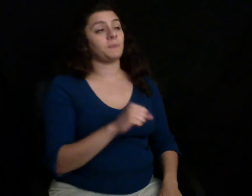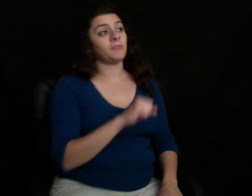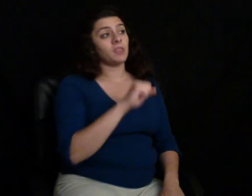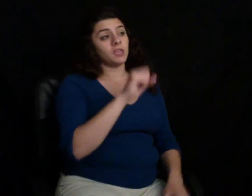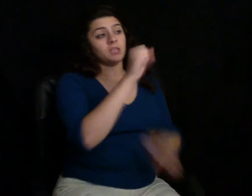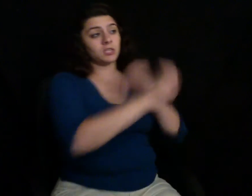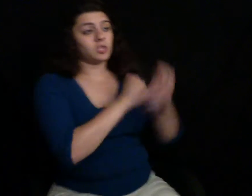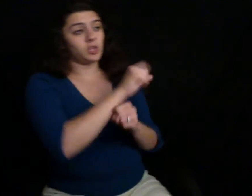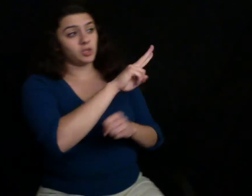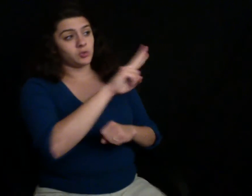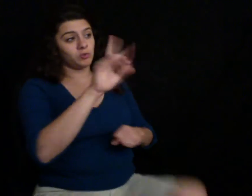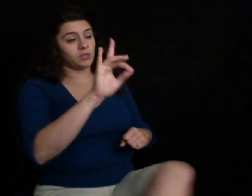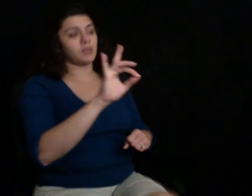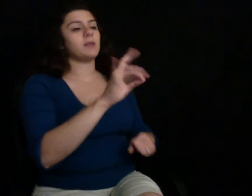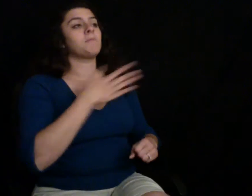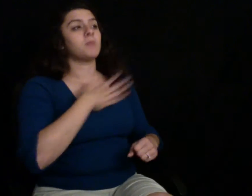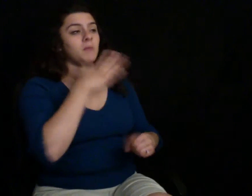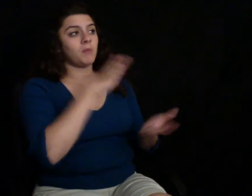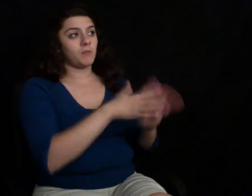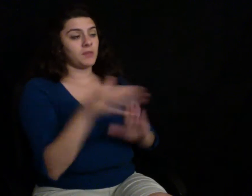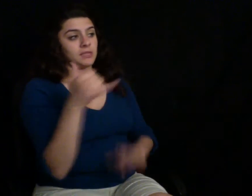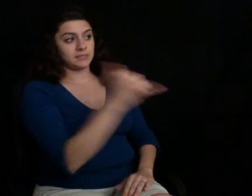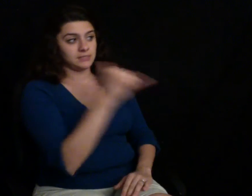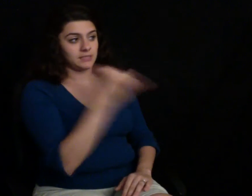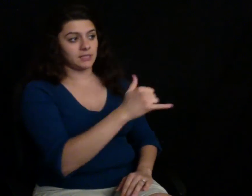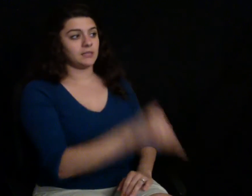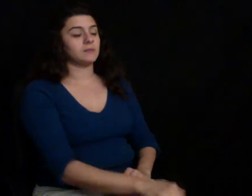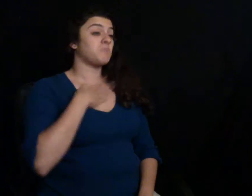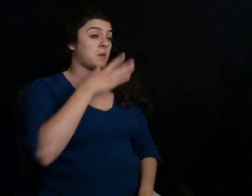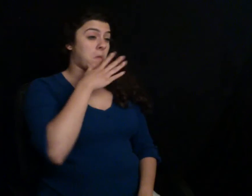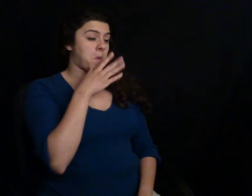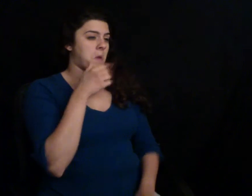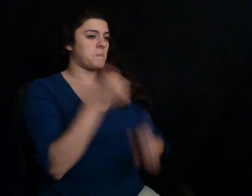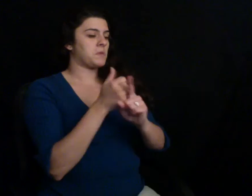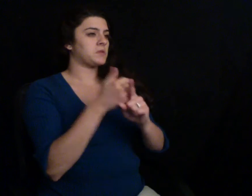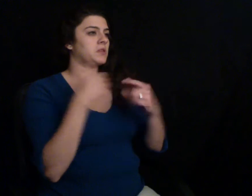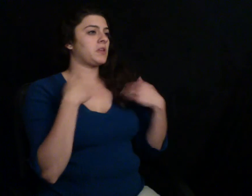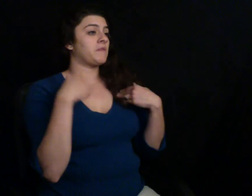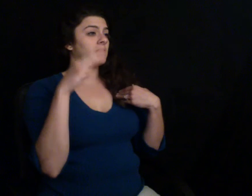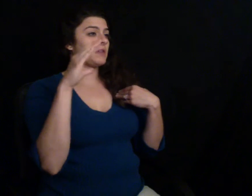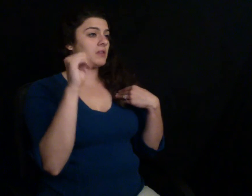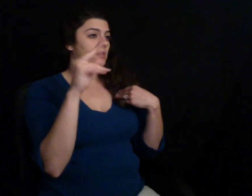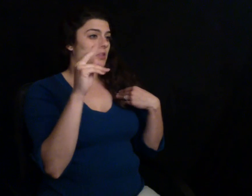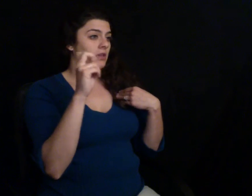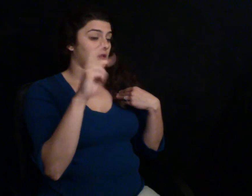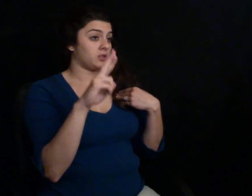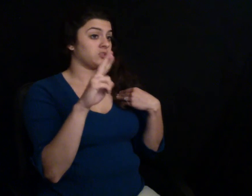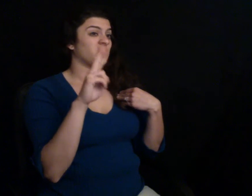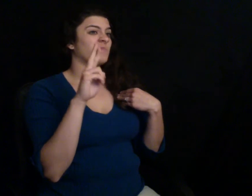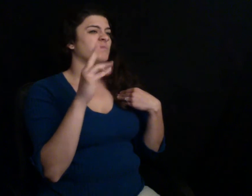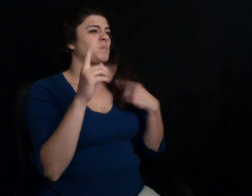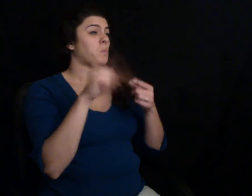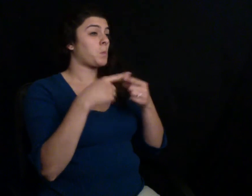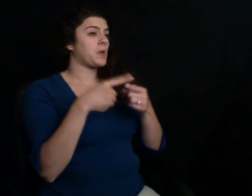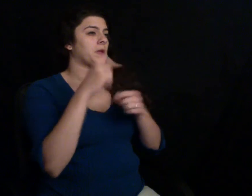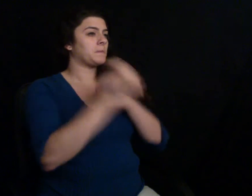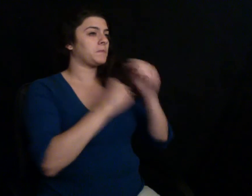And she was diagnosed back in 2005, the year we started Reddit, and it was brain cancer. But